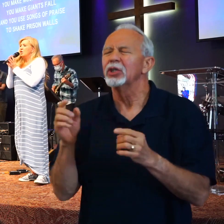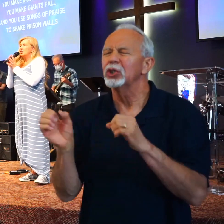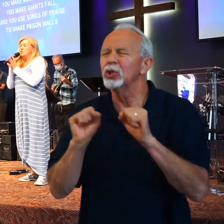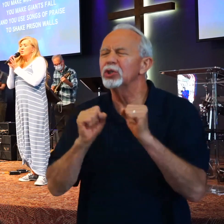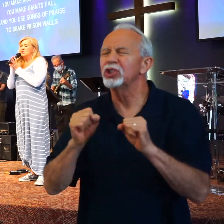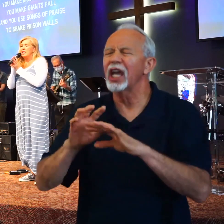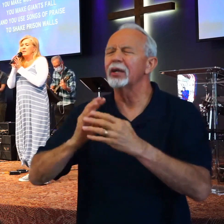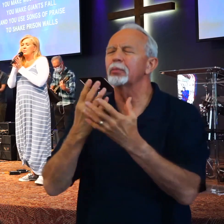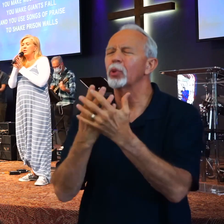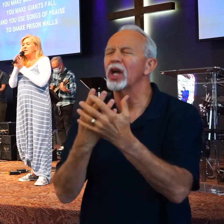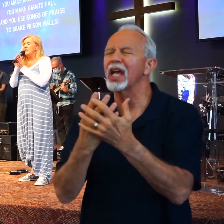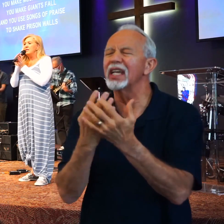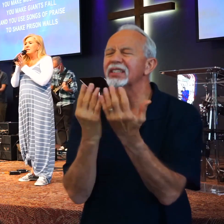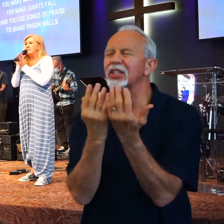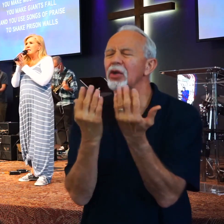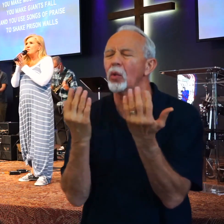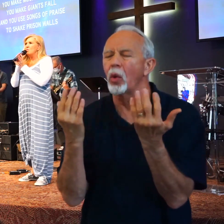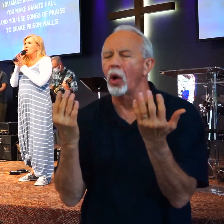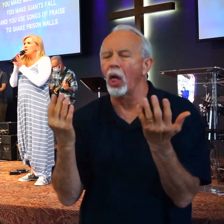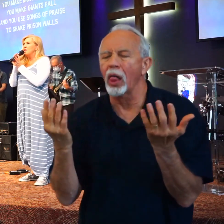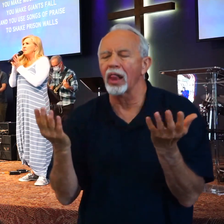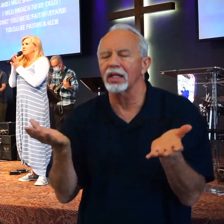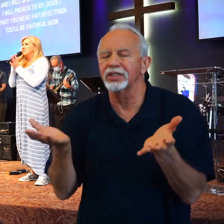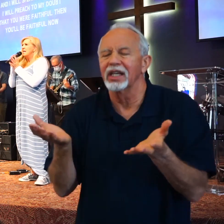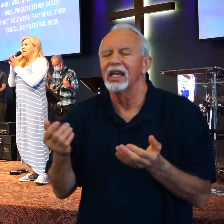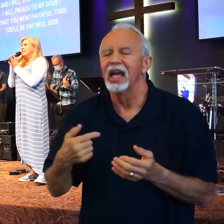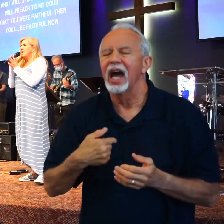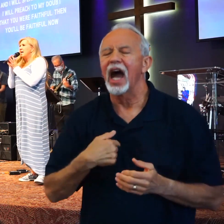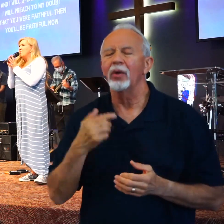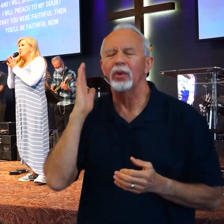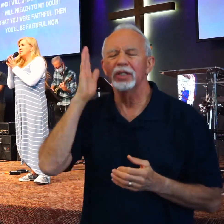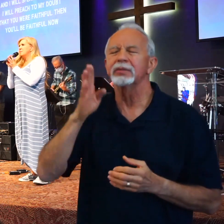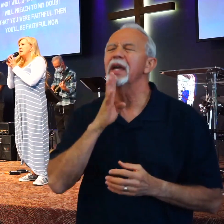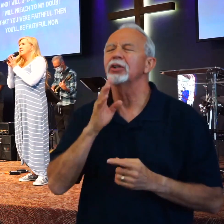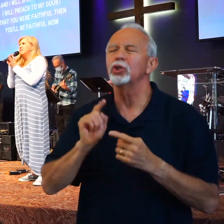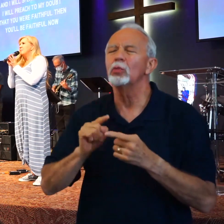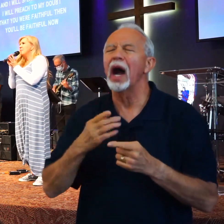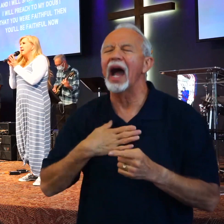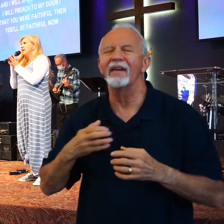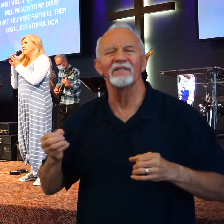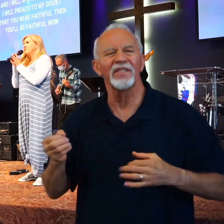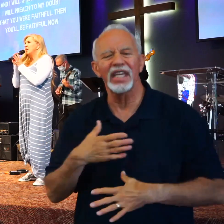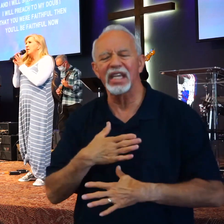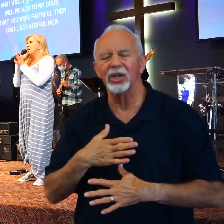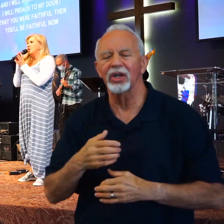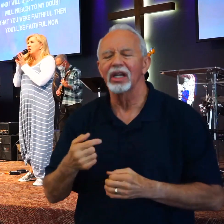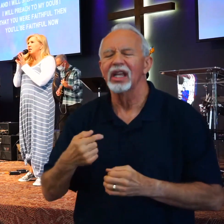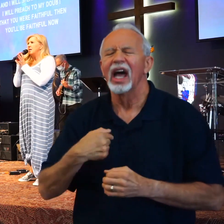To shake prison walls, and I will speak to my